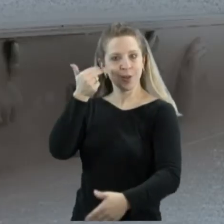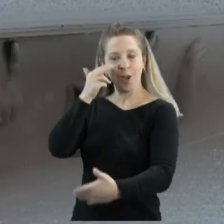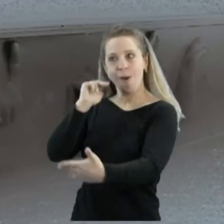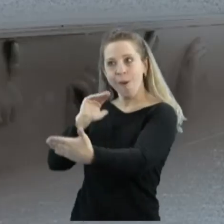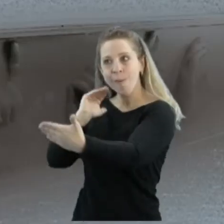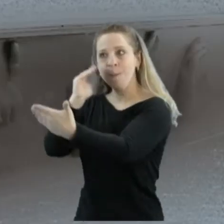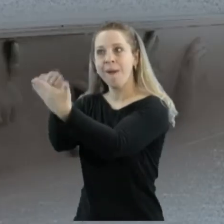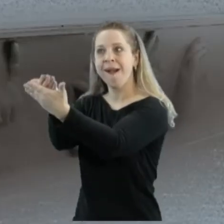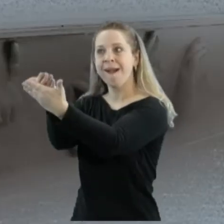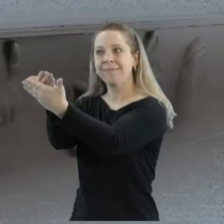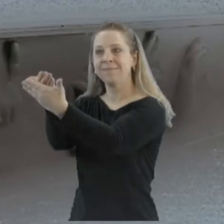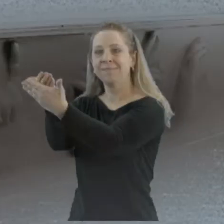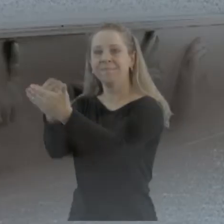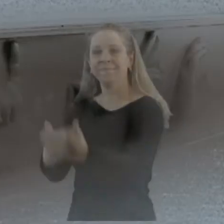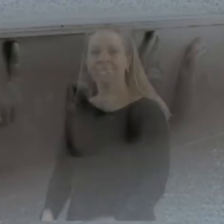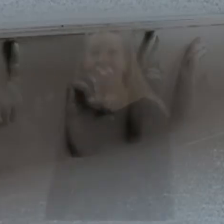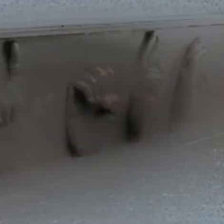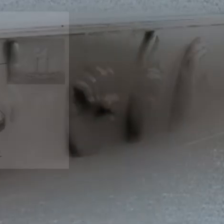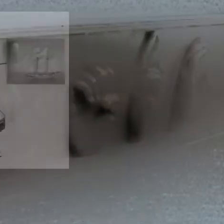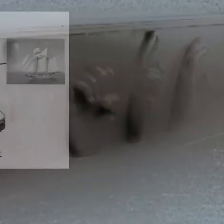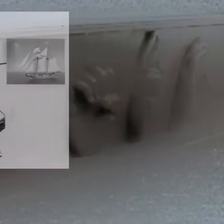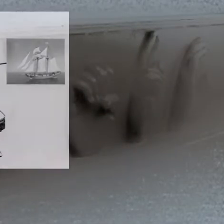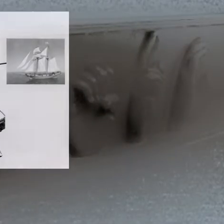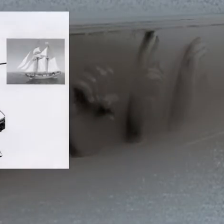Claire arrives in America.